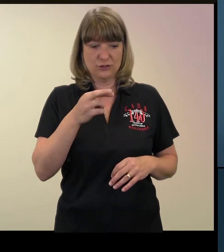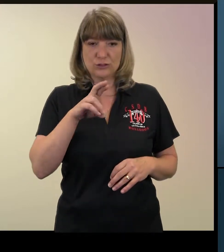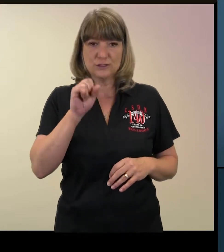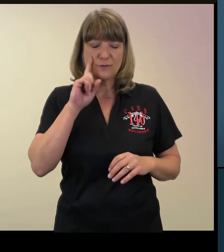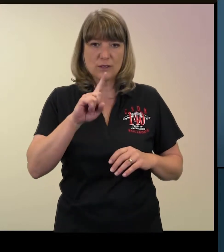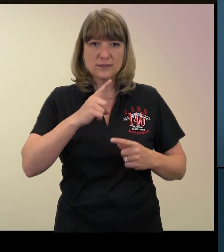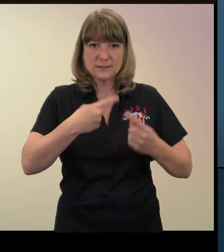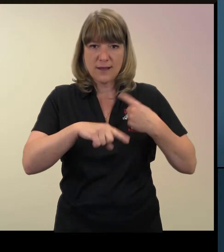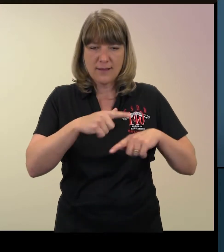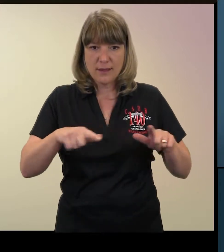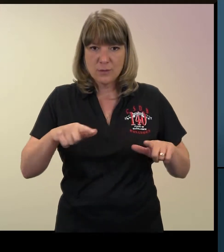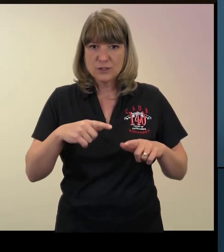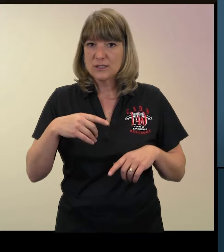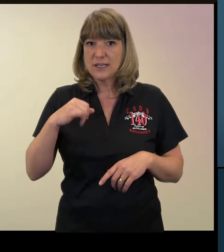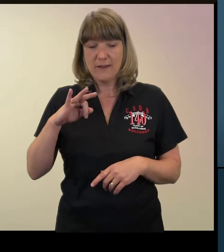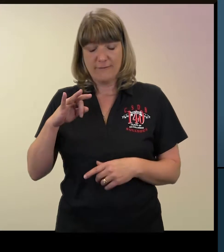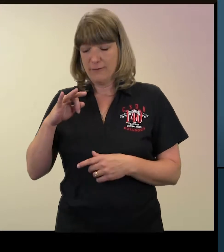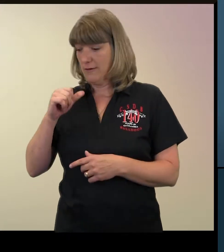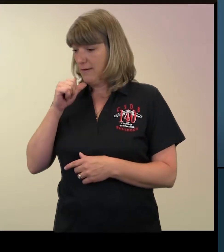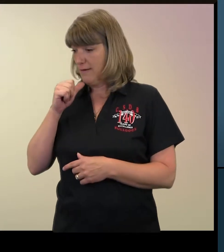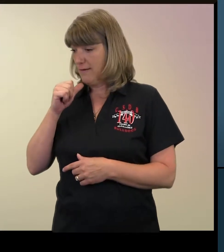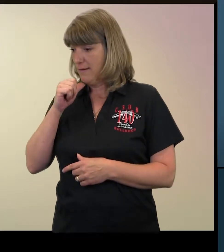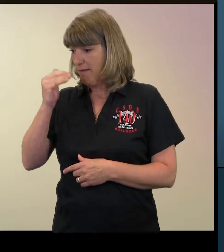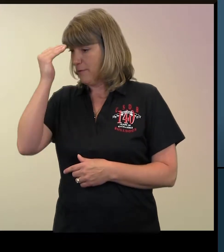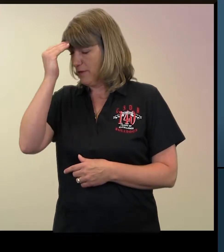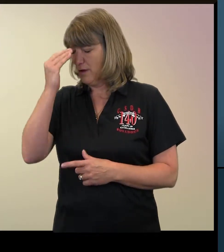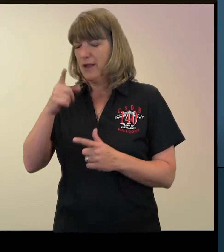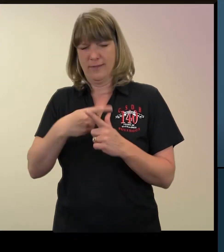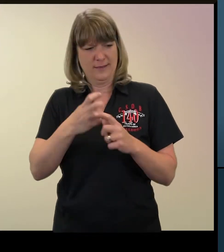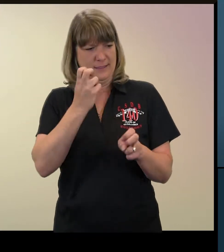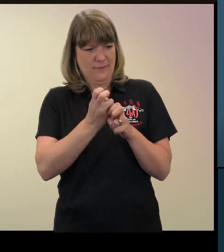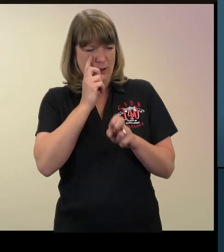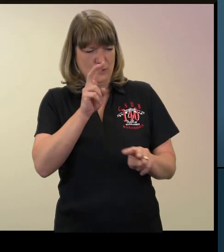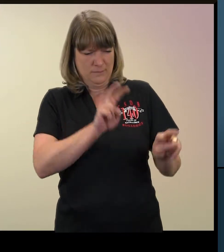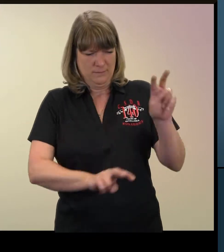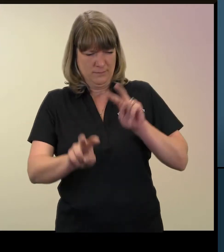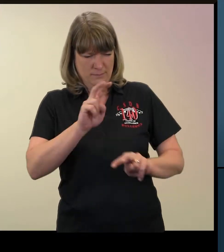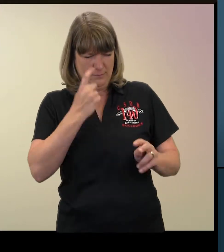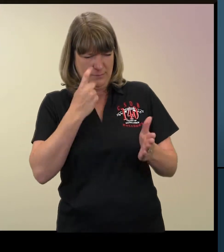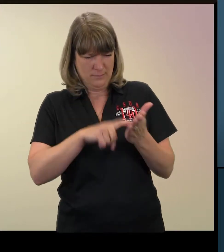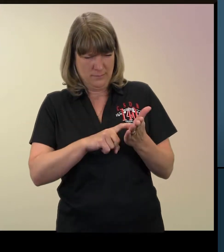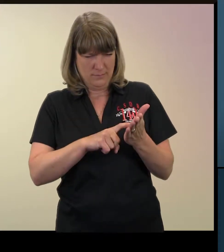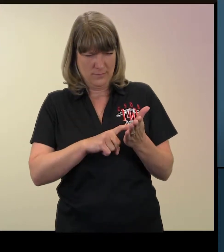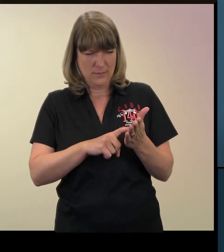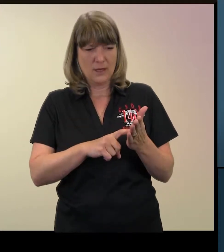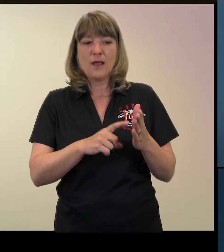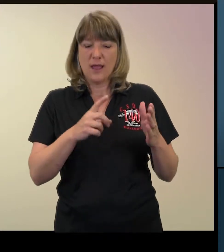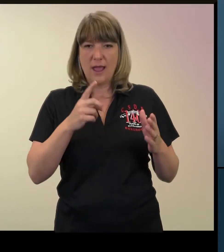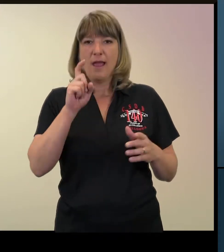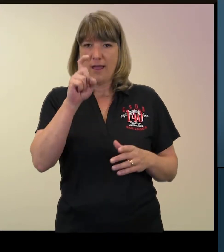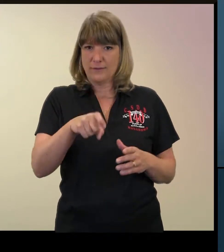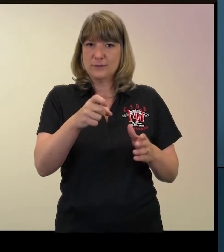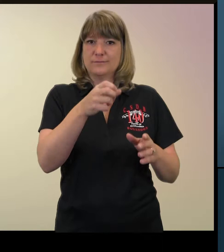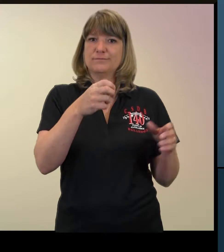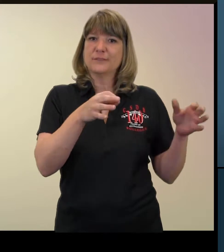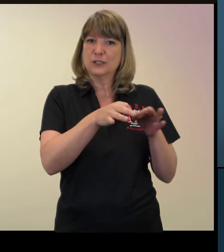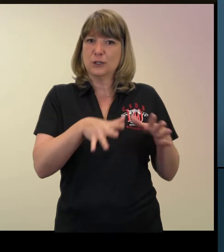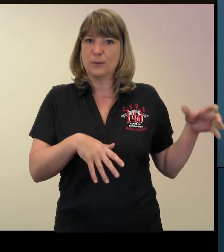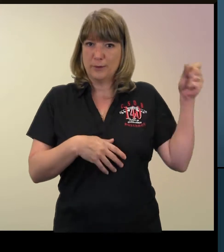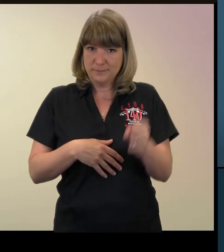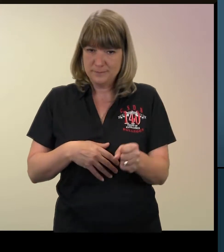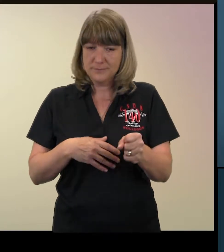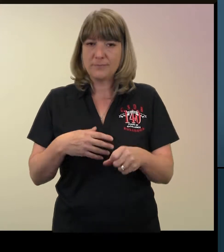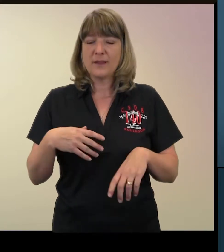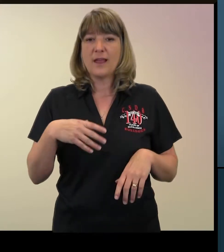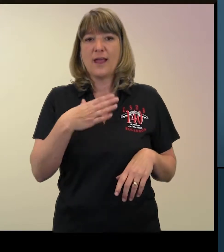you weren't familiar with sign language, it would be very difficult to assess for that via an interpreter. We also don't know